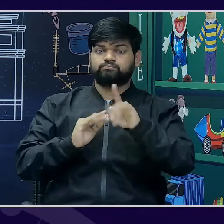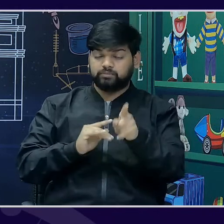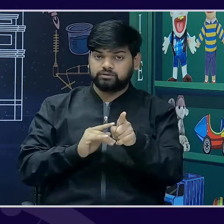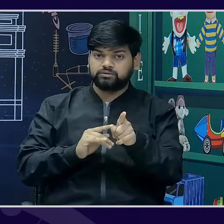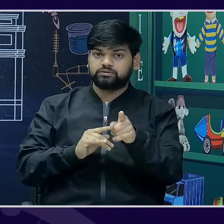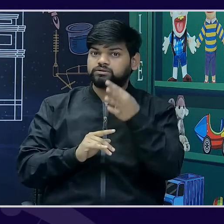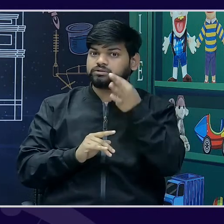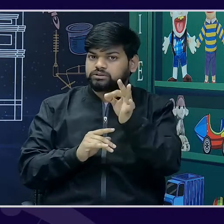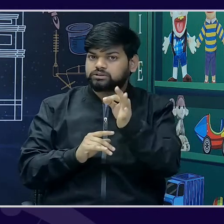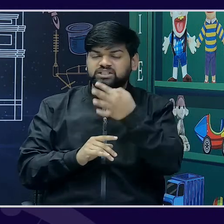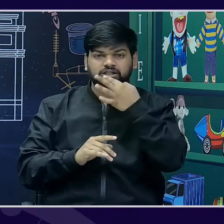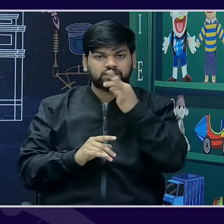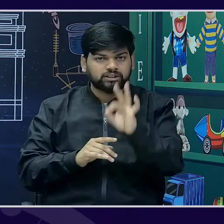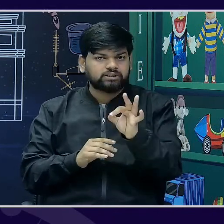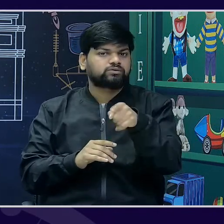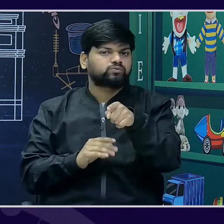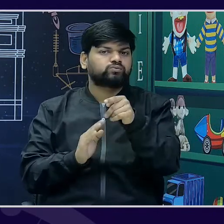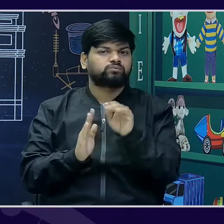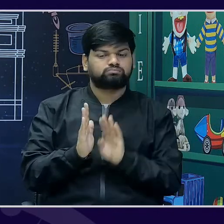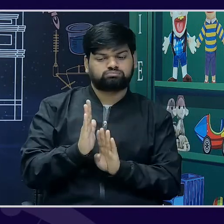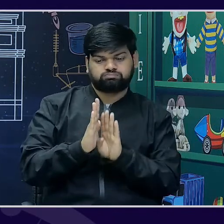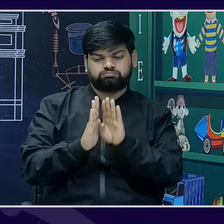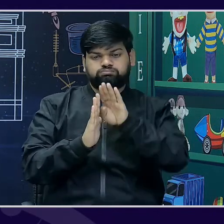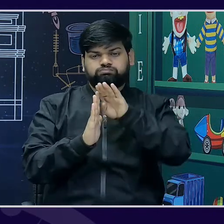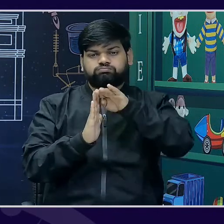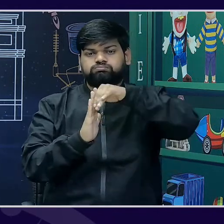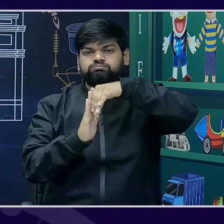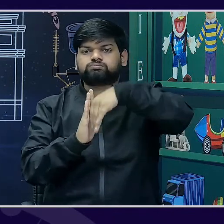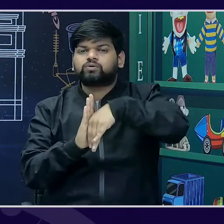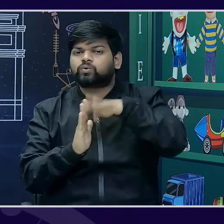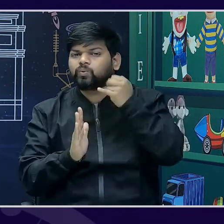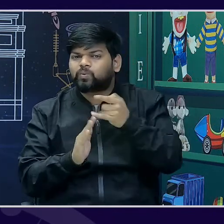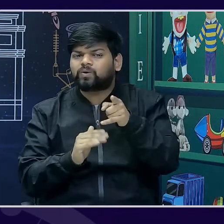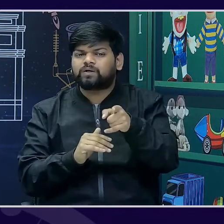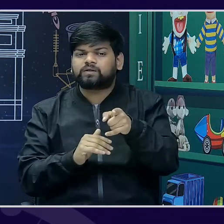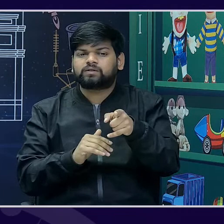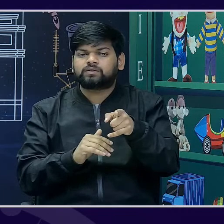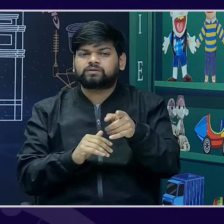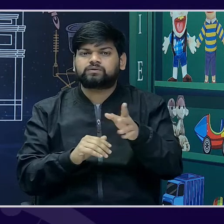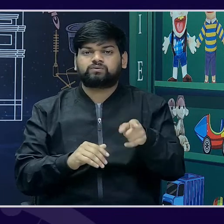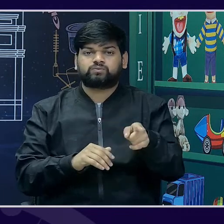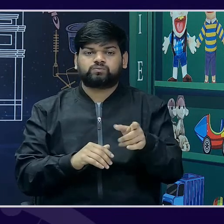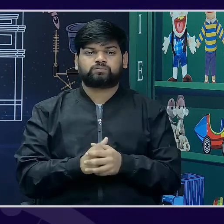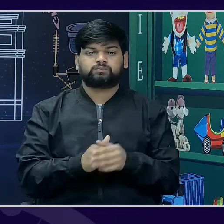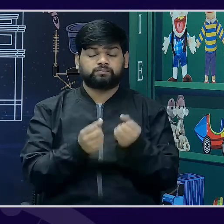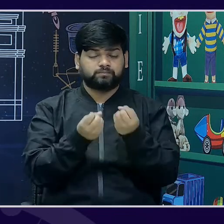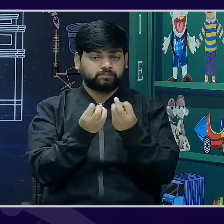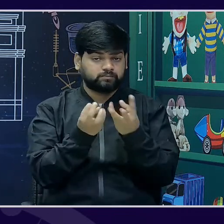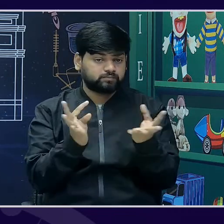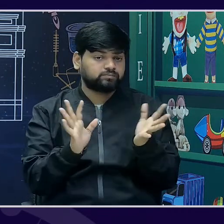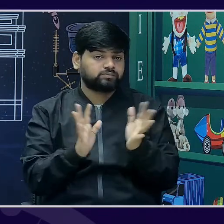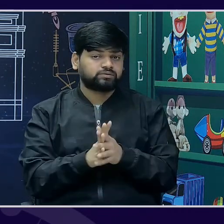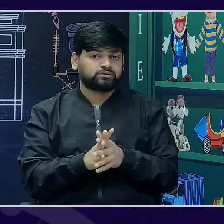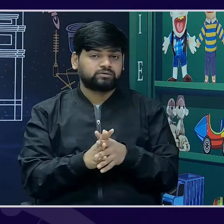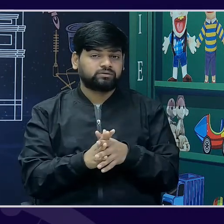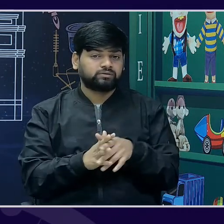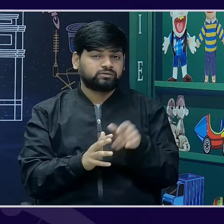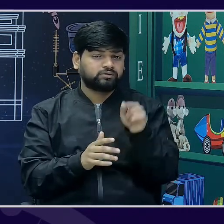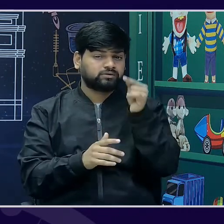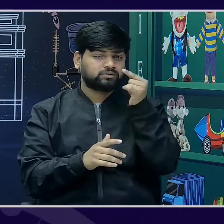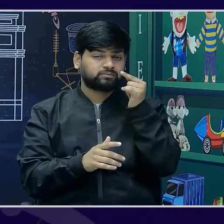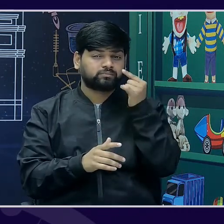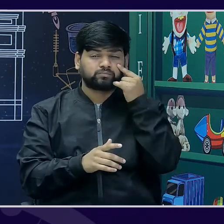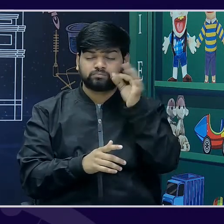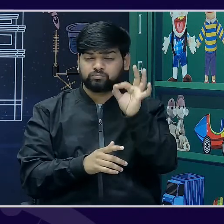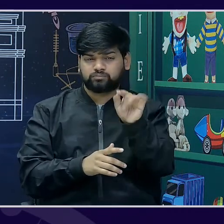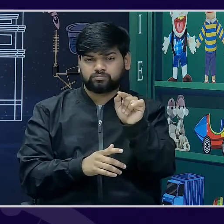never had a peer pressure as what happens in the class, because AVT therapy or a speech therapy is one-to-one therapeutic program. It